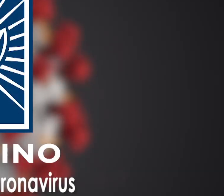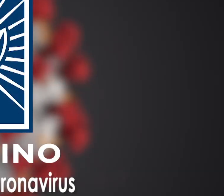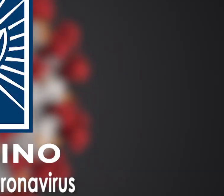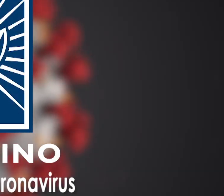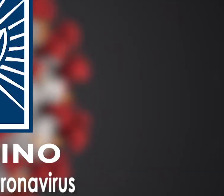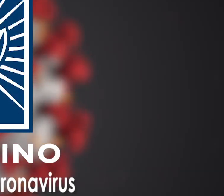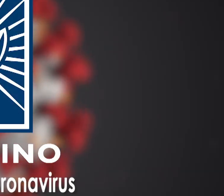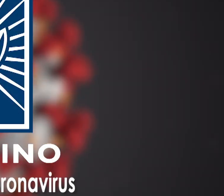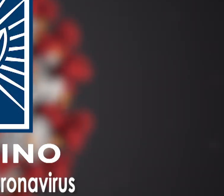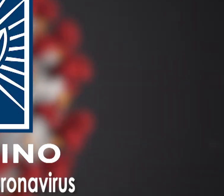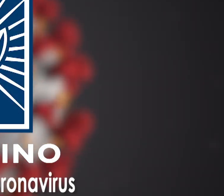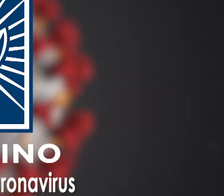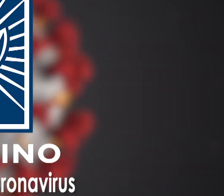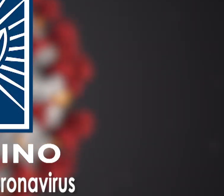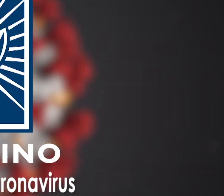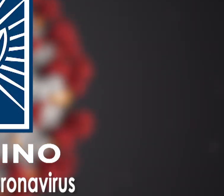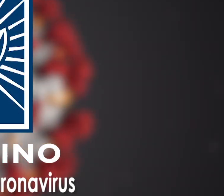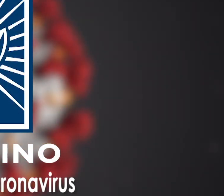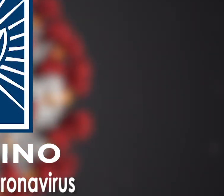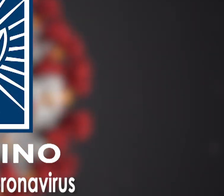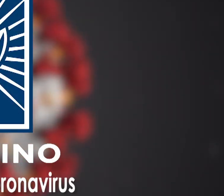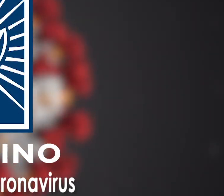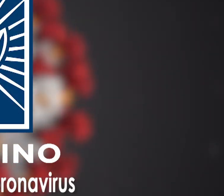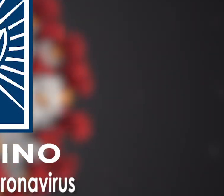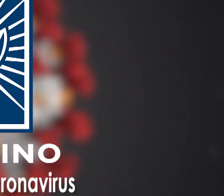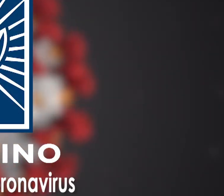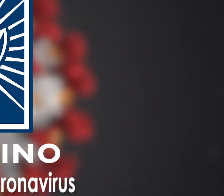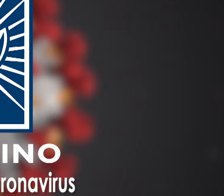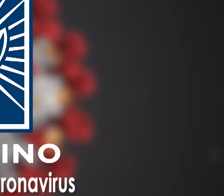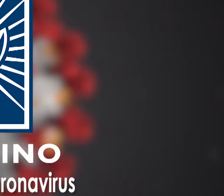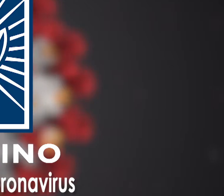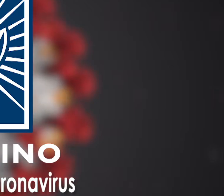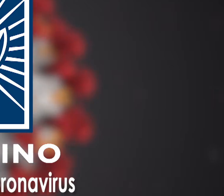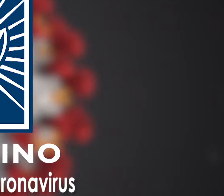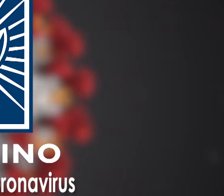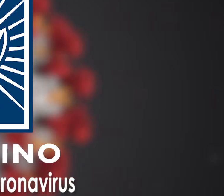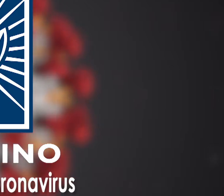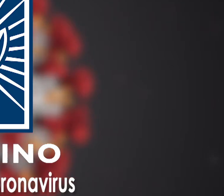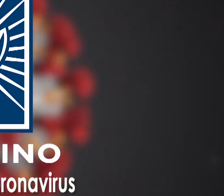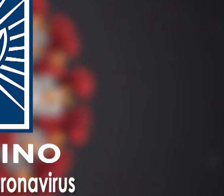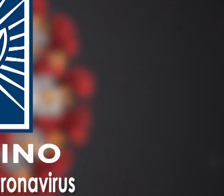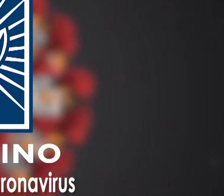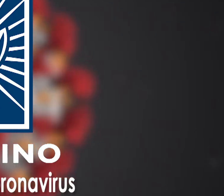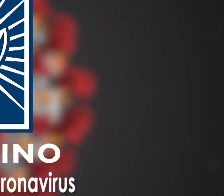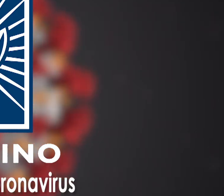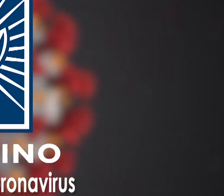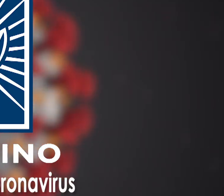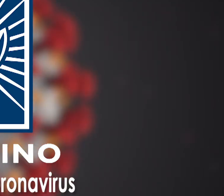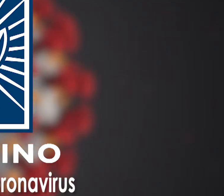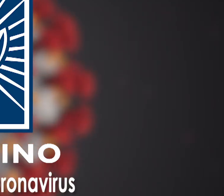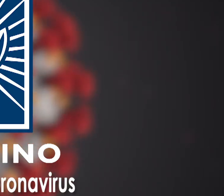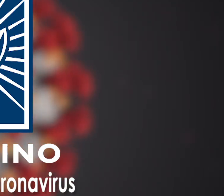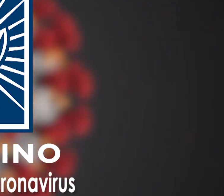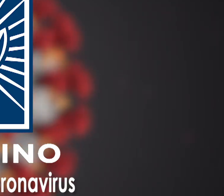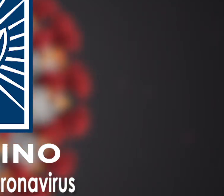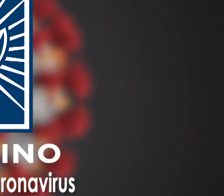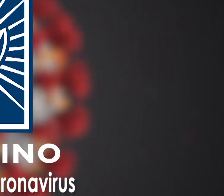For the latest information regarding the COVID-19 pandemic in Cupertino, please visit